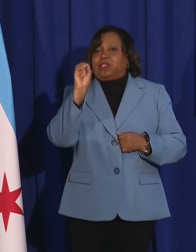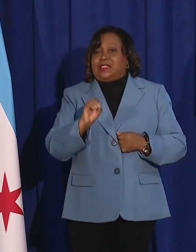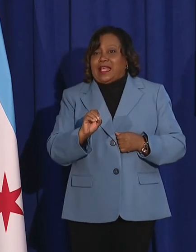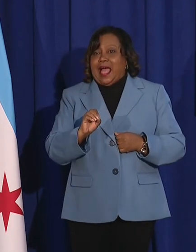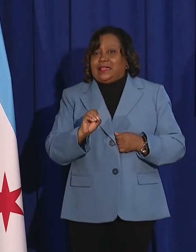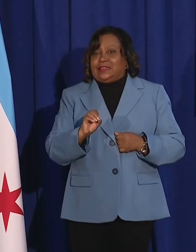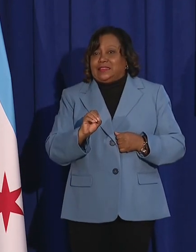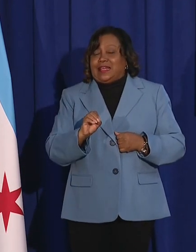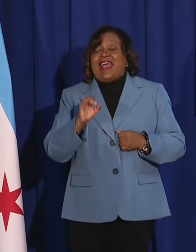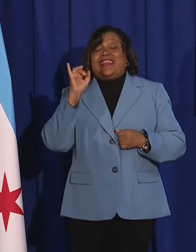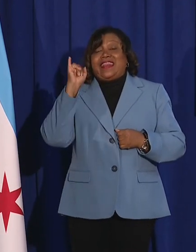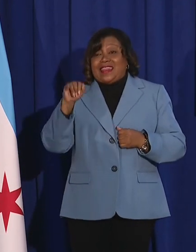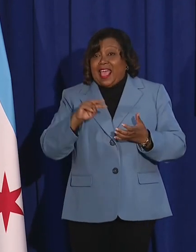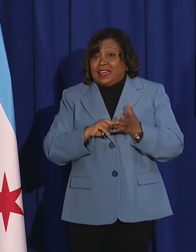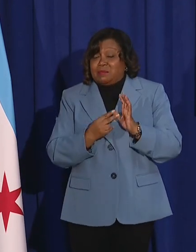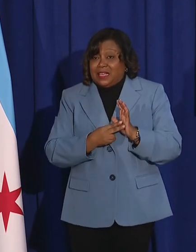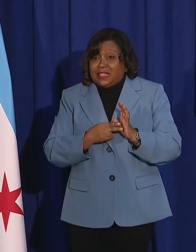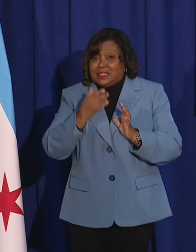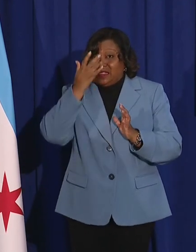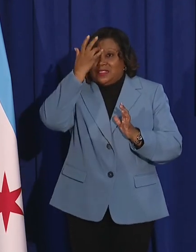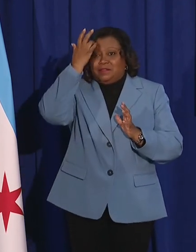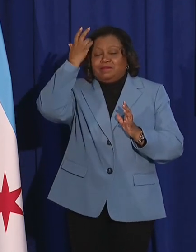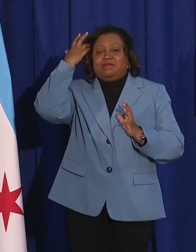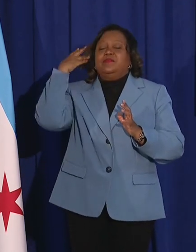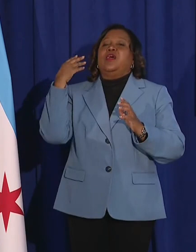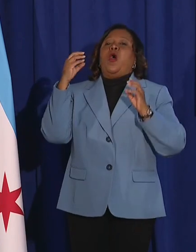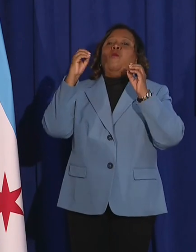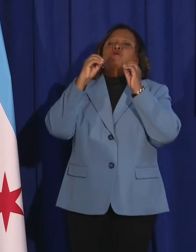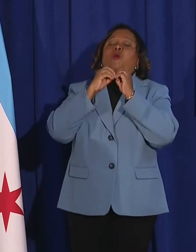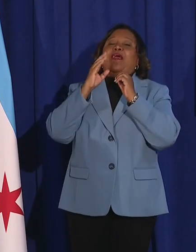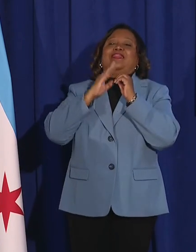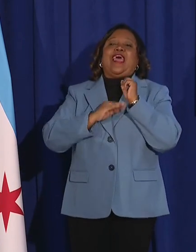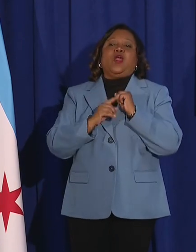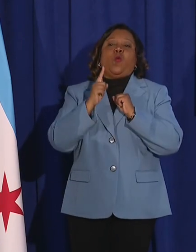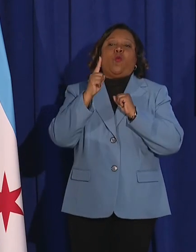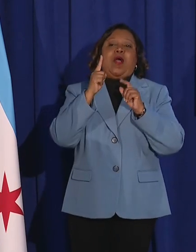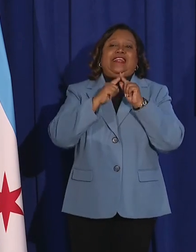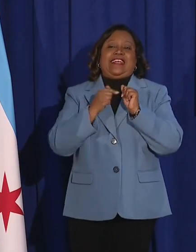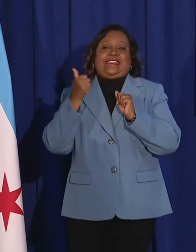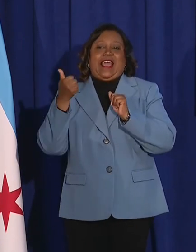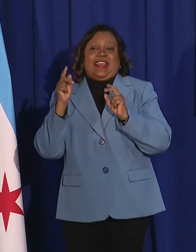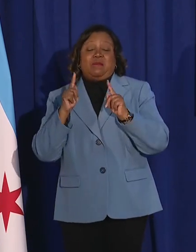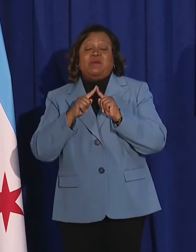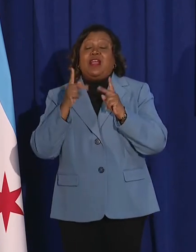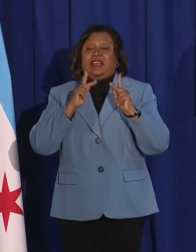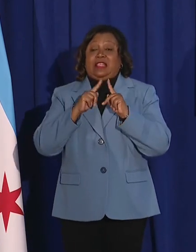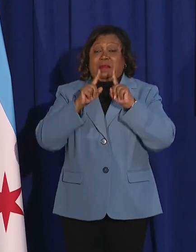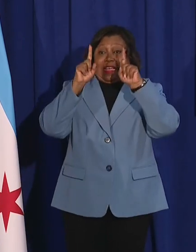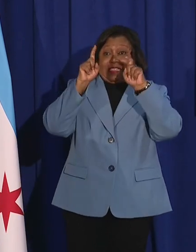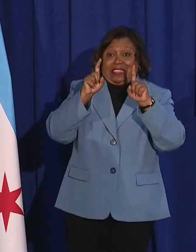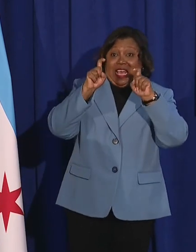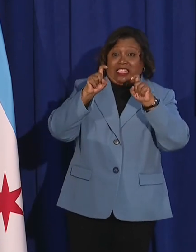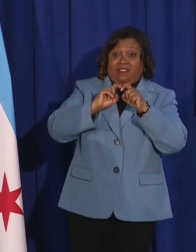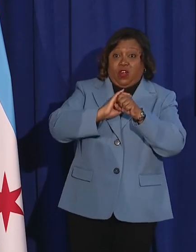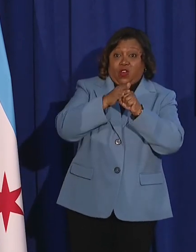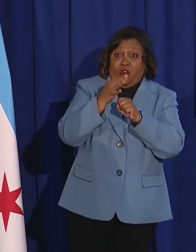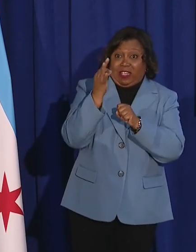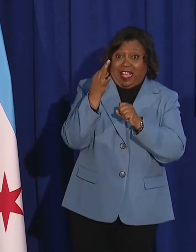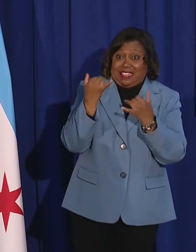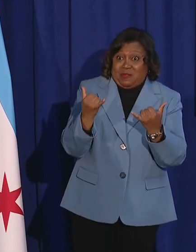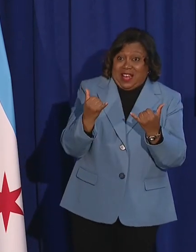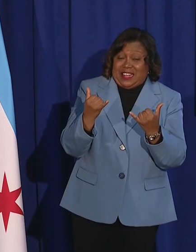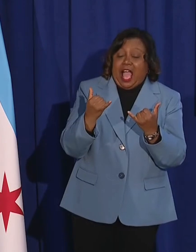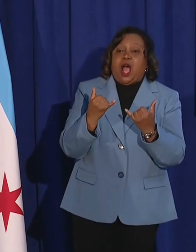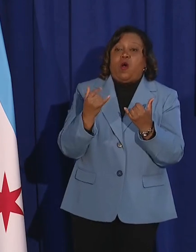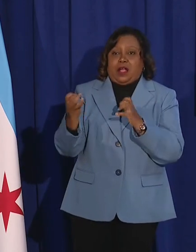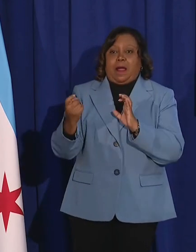10.9%. That means more than 1 in 10 of the people being tested for COVID right now